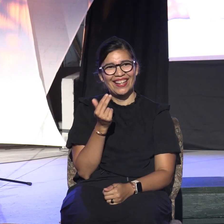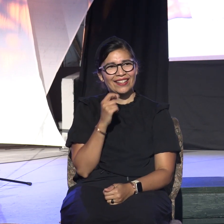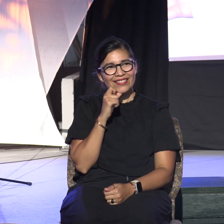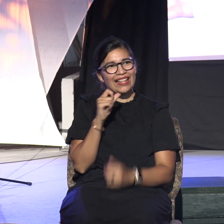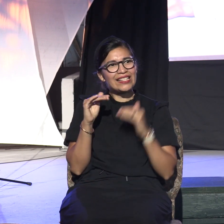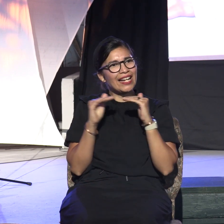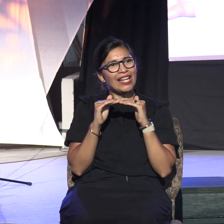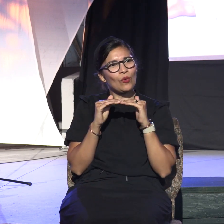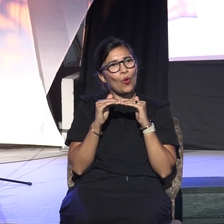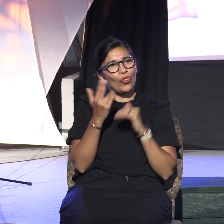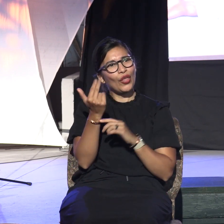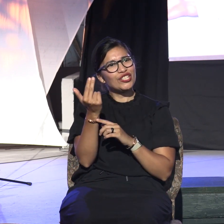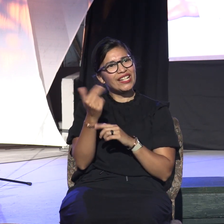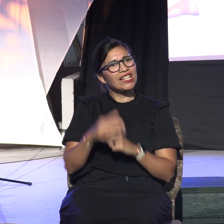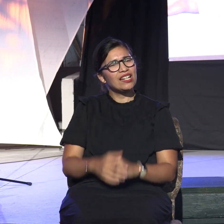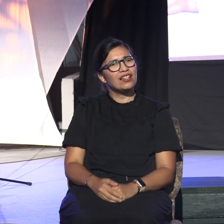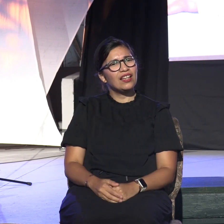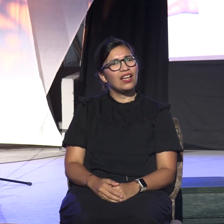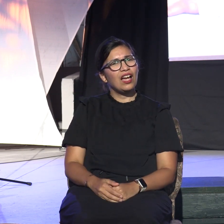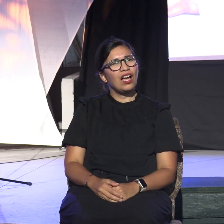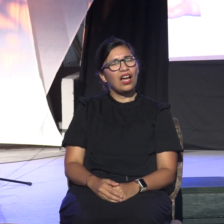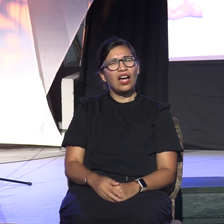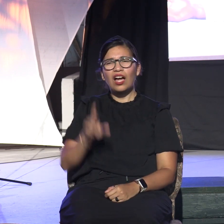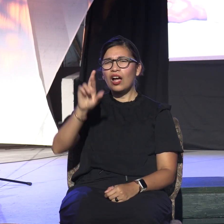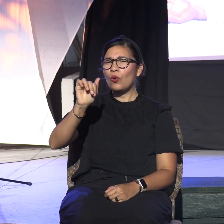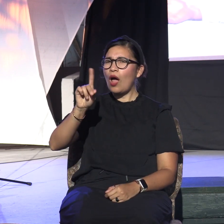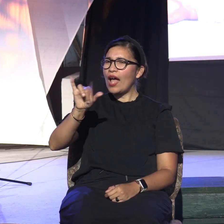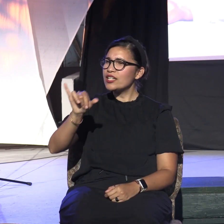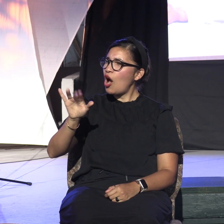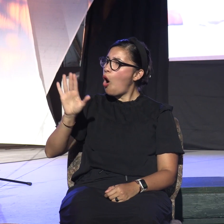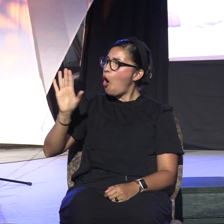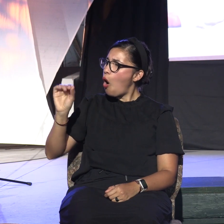But if I was as smart as you, we'd have lost the game.